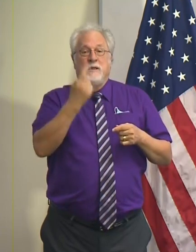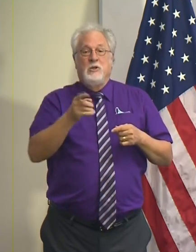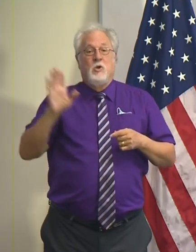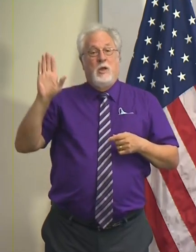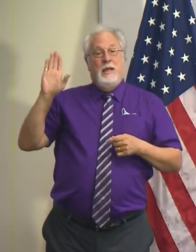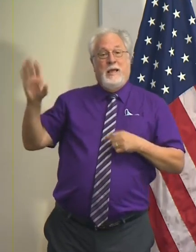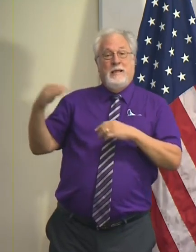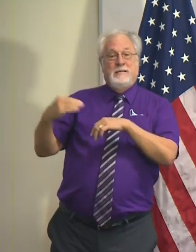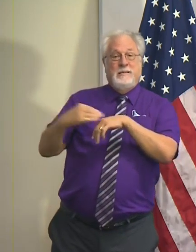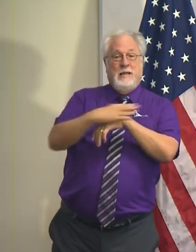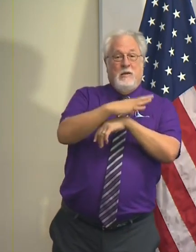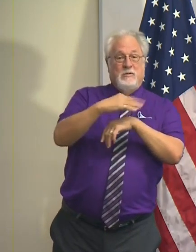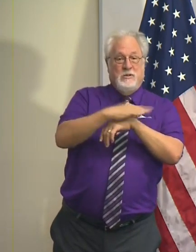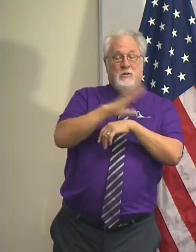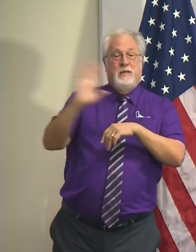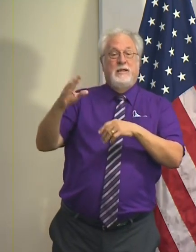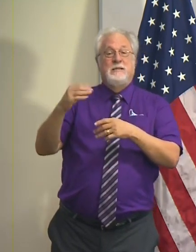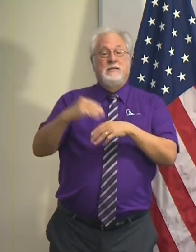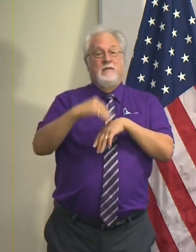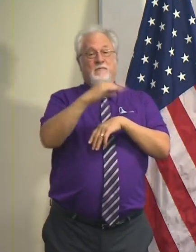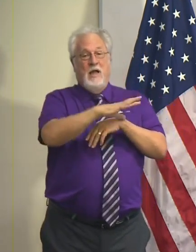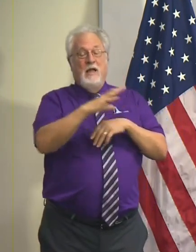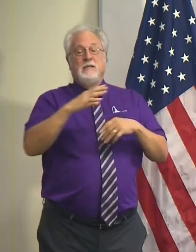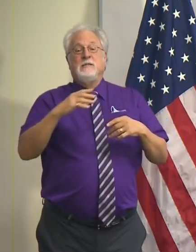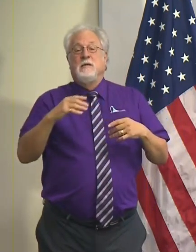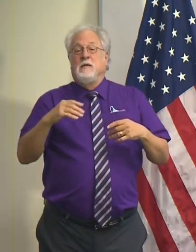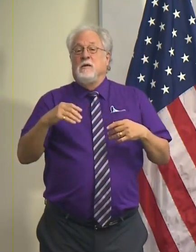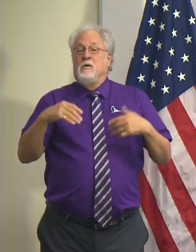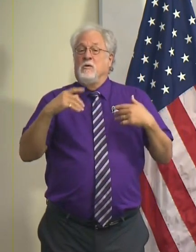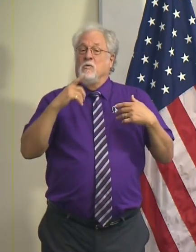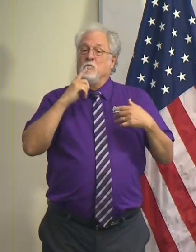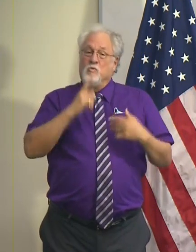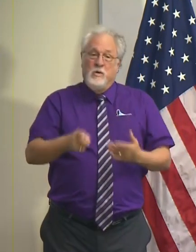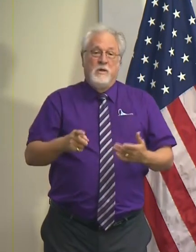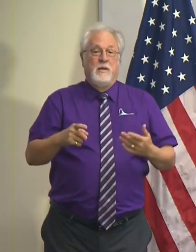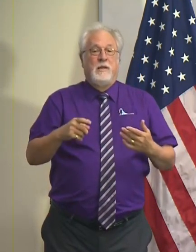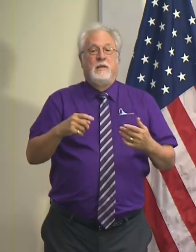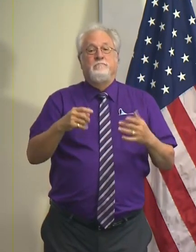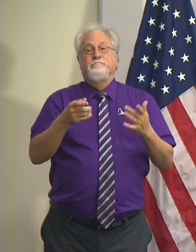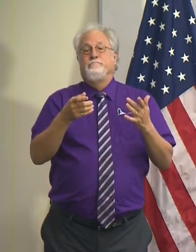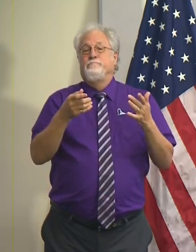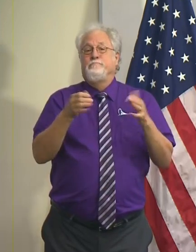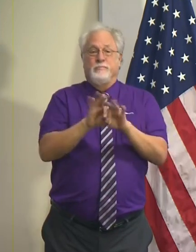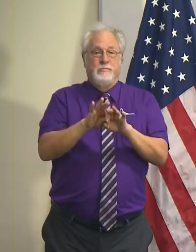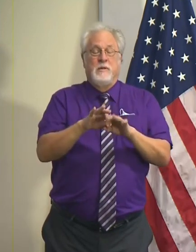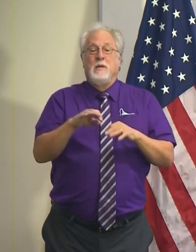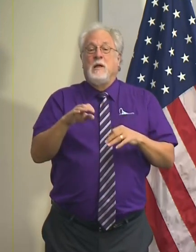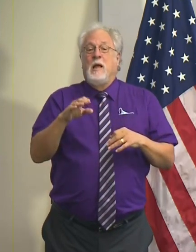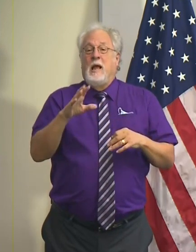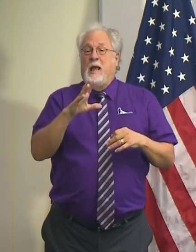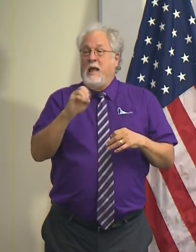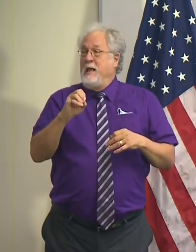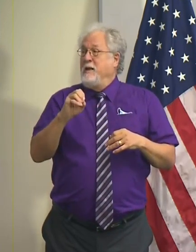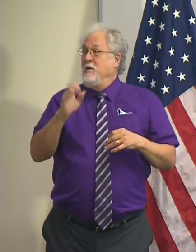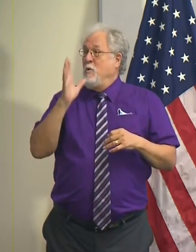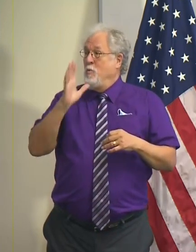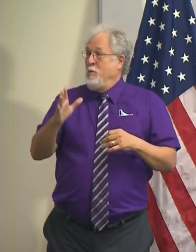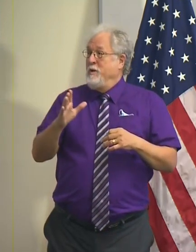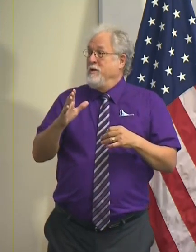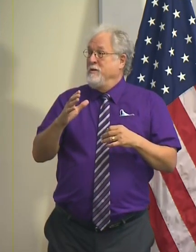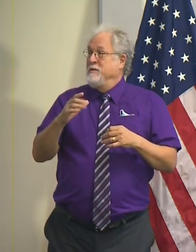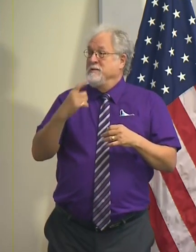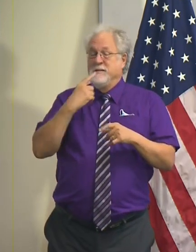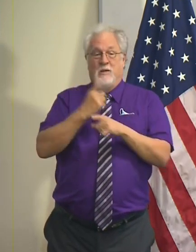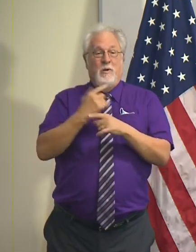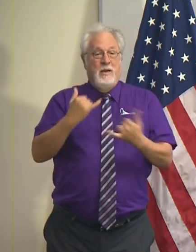his counsel to me, his advice to me, has just been so valuable, and I will